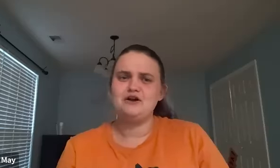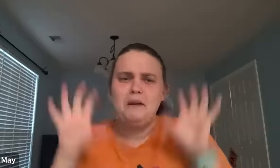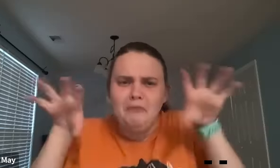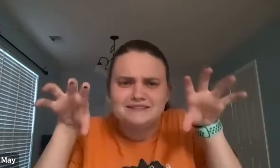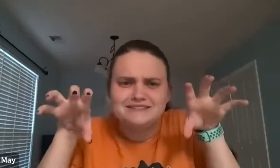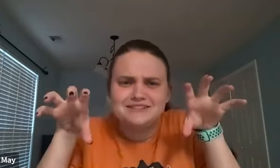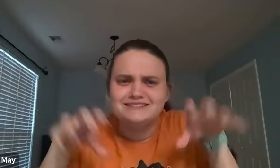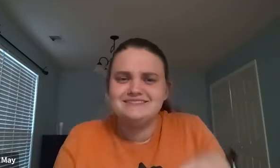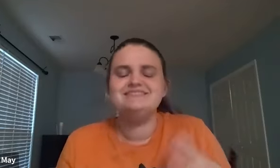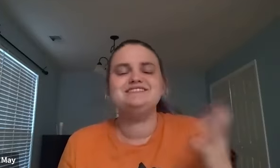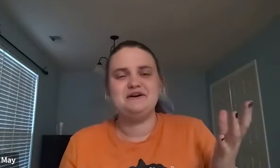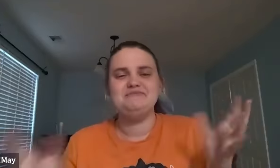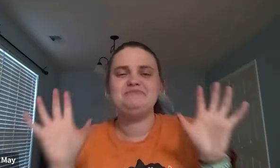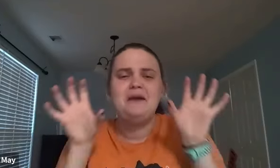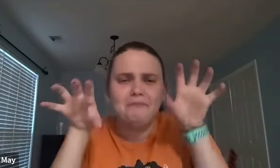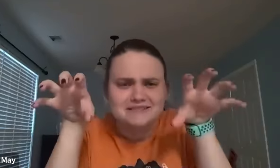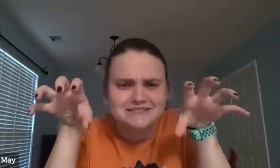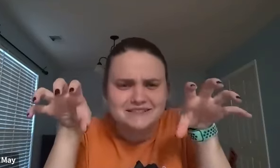going monster. So monster.